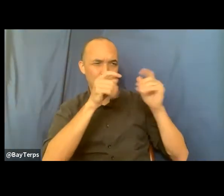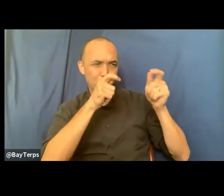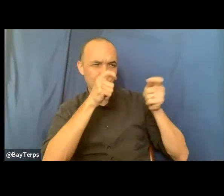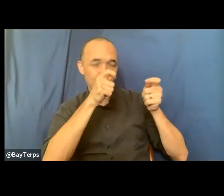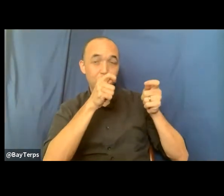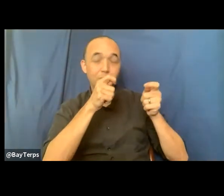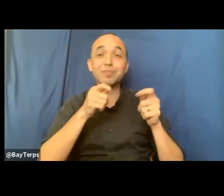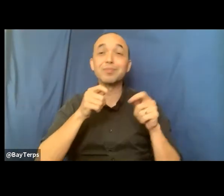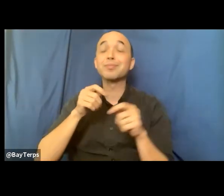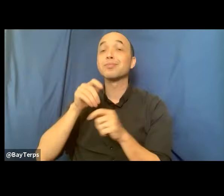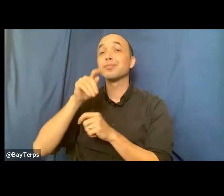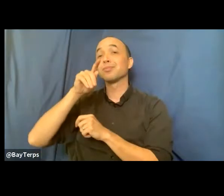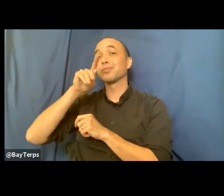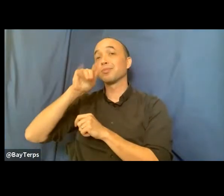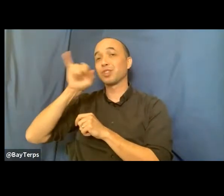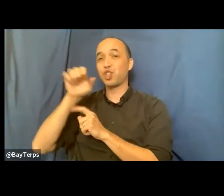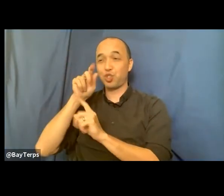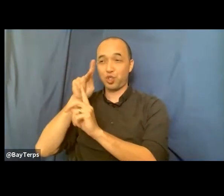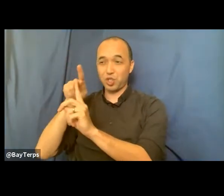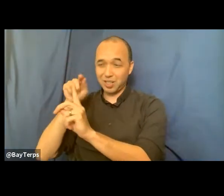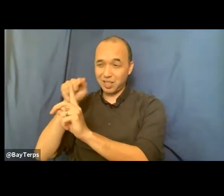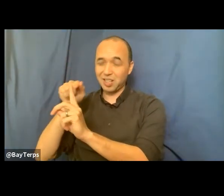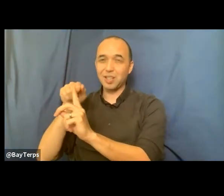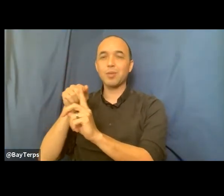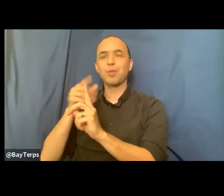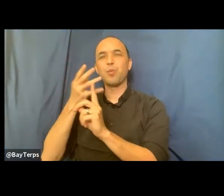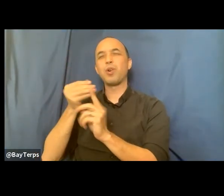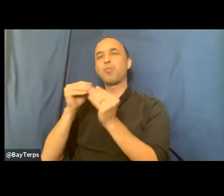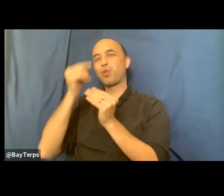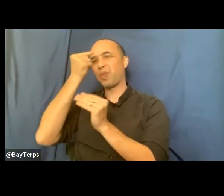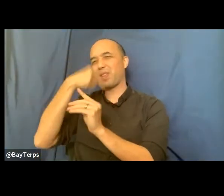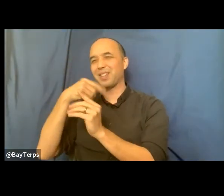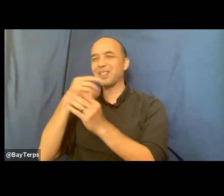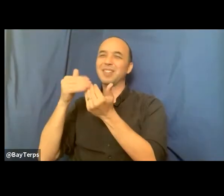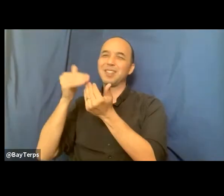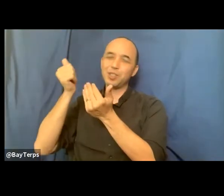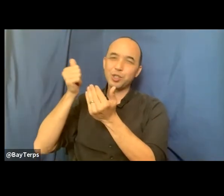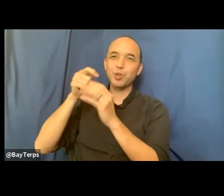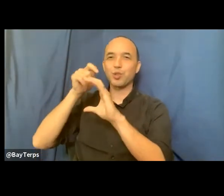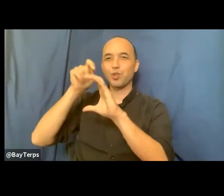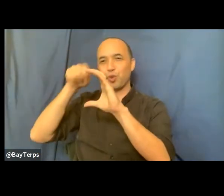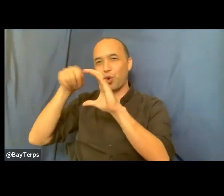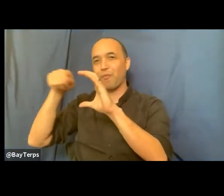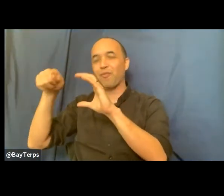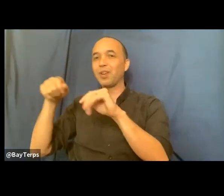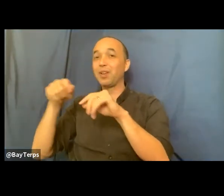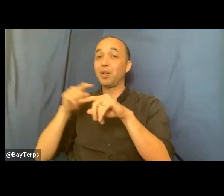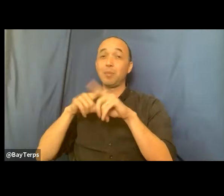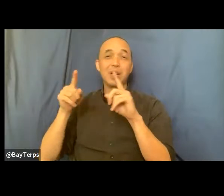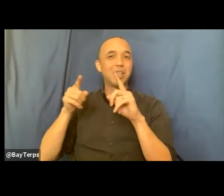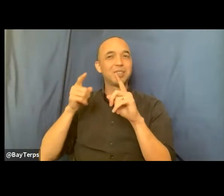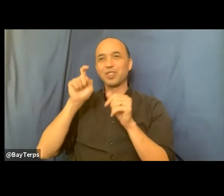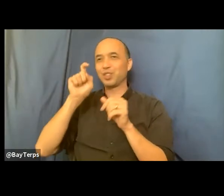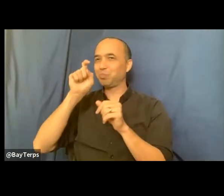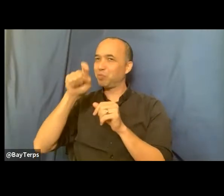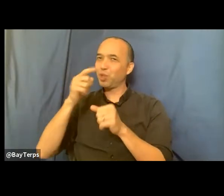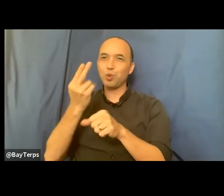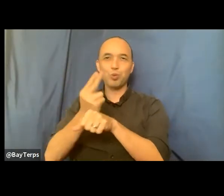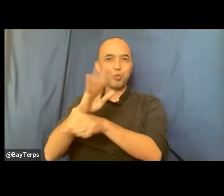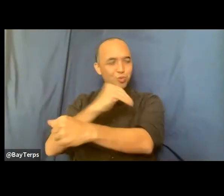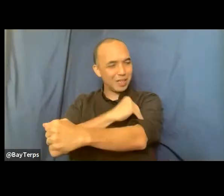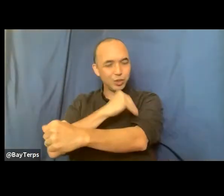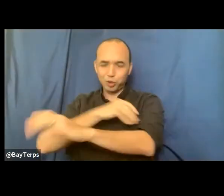thinner wall. It'll make the carving go a little easier, but you can, you just get in there and use some strength and scrape until